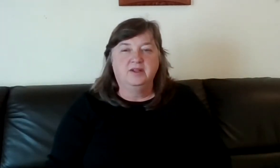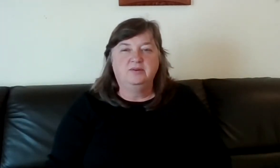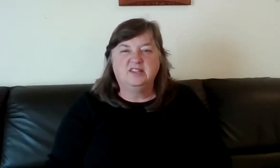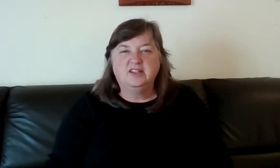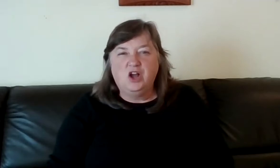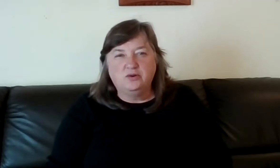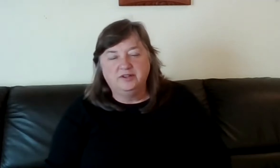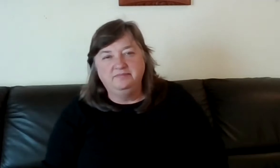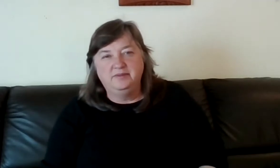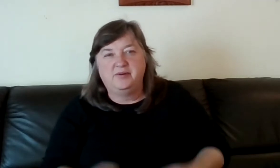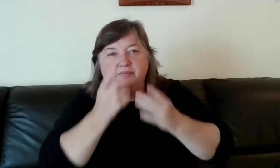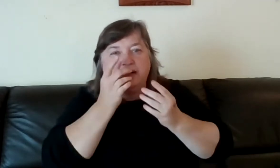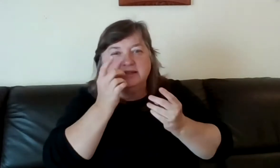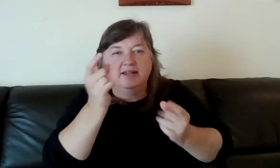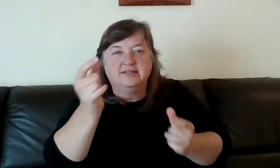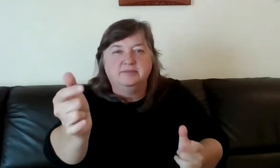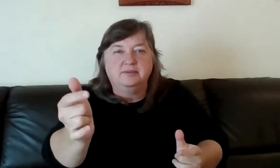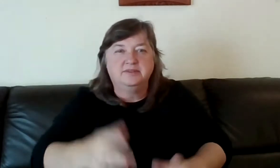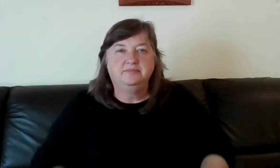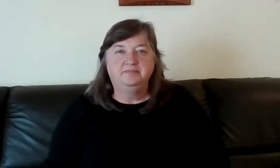It's a little awkward. You might want to practice that sometimes.